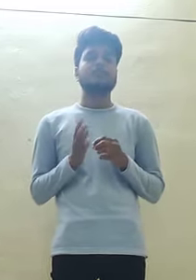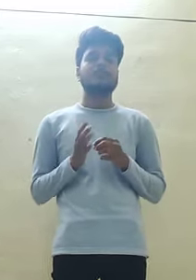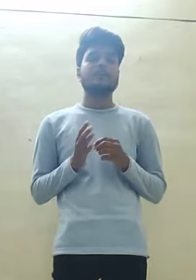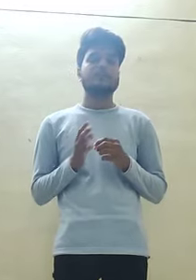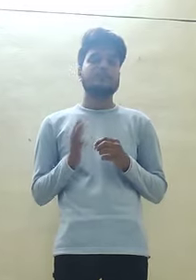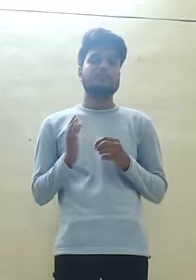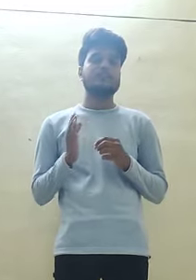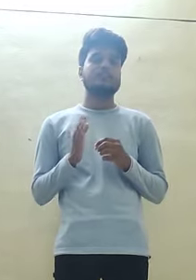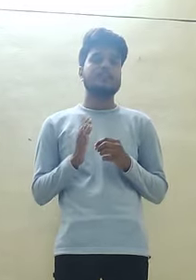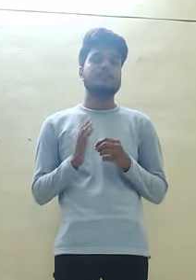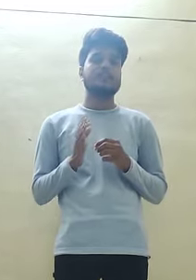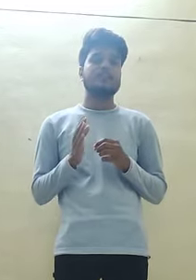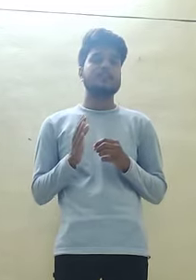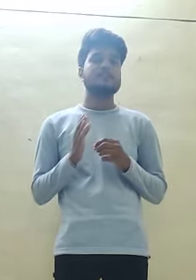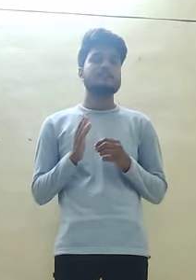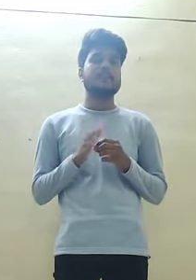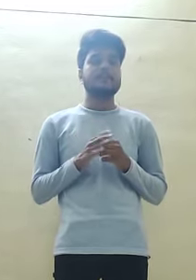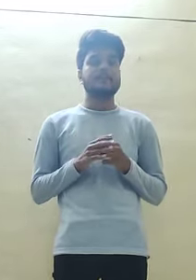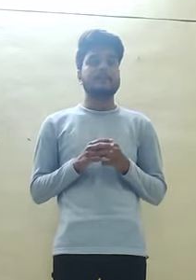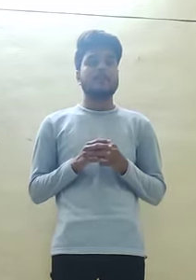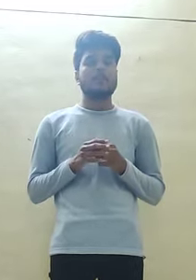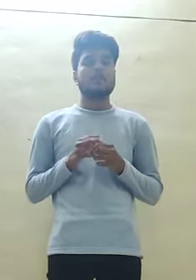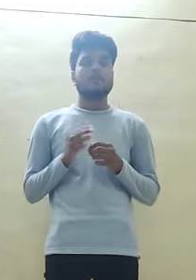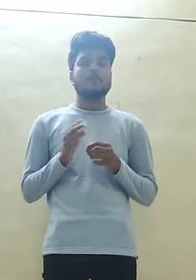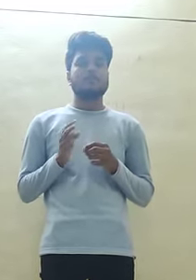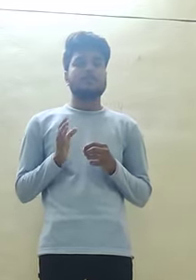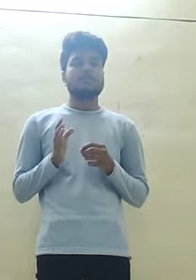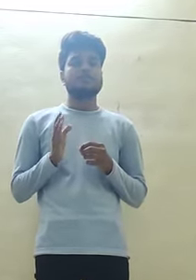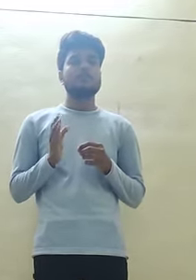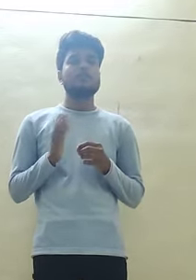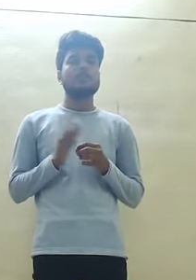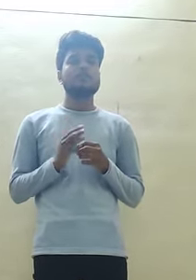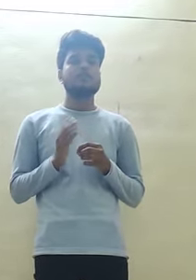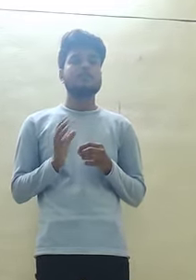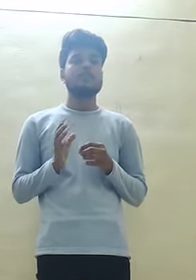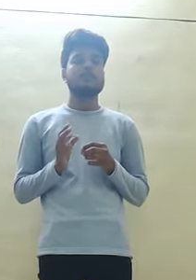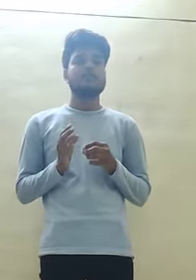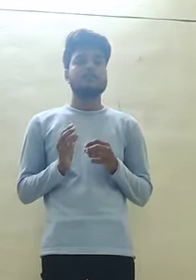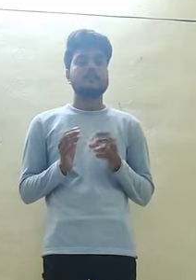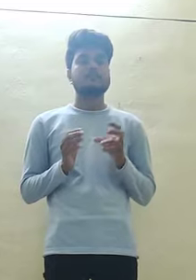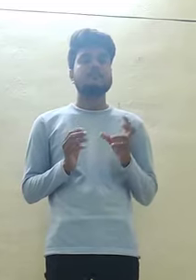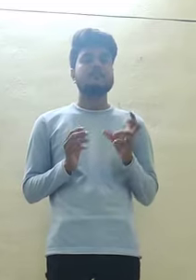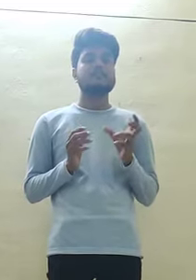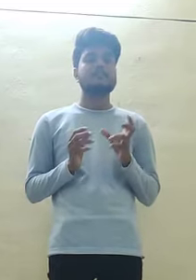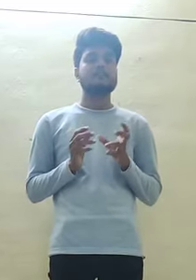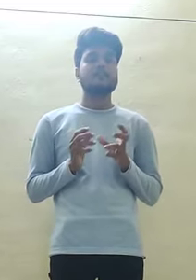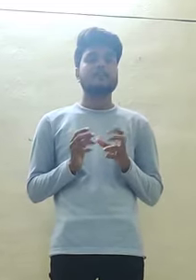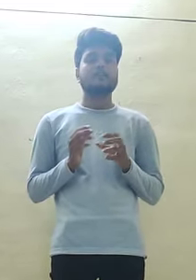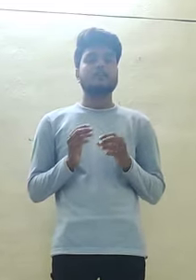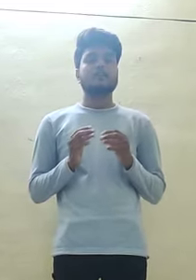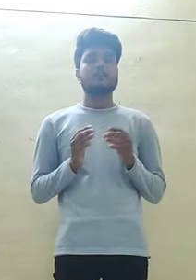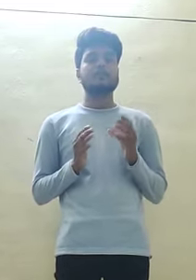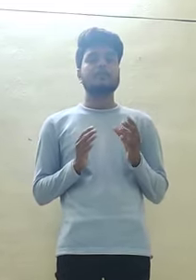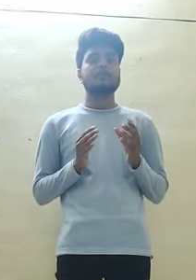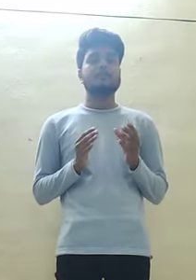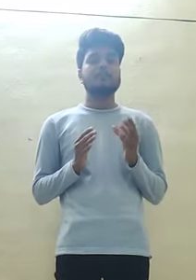included in Java SC8. It provides a clear and concise way to represent